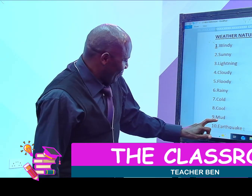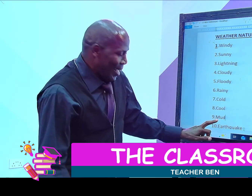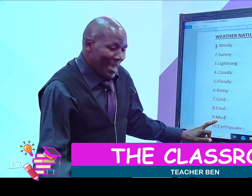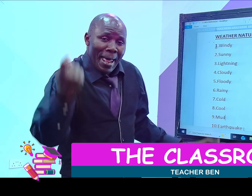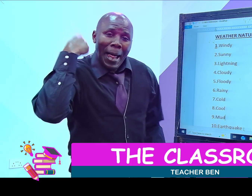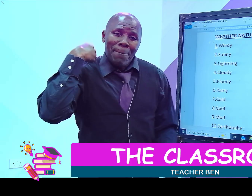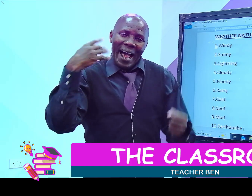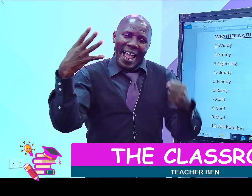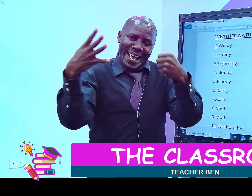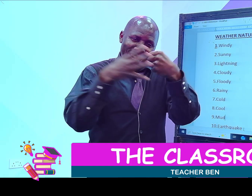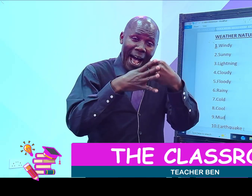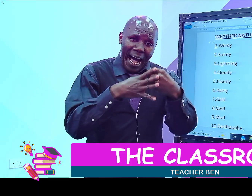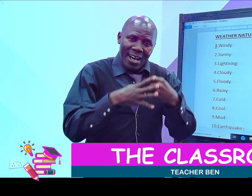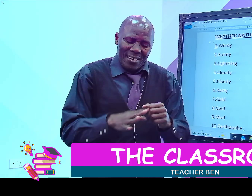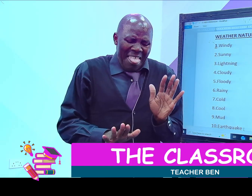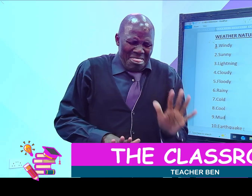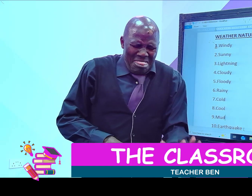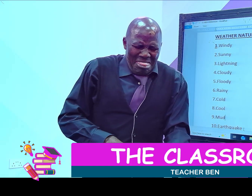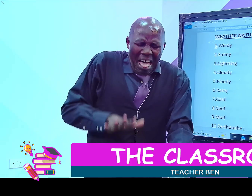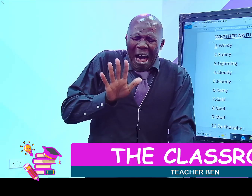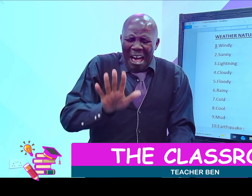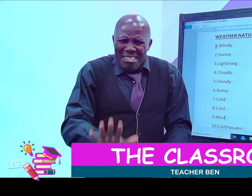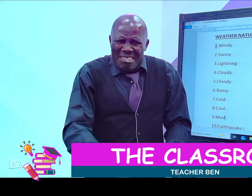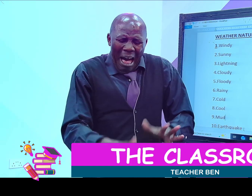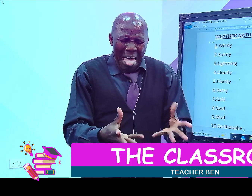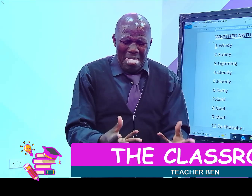Number 9, we have mud.